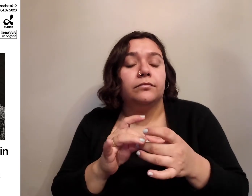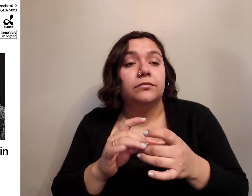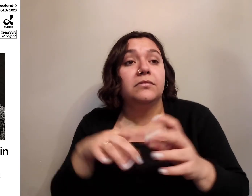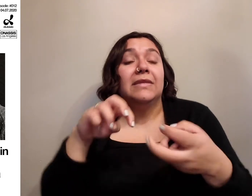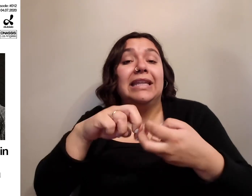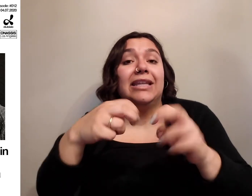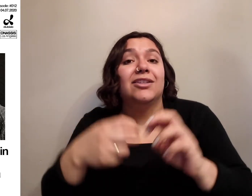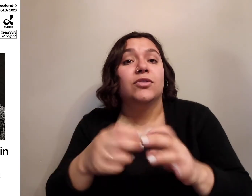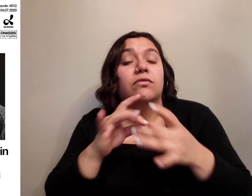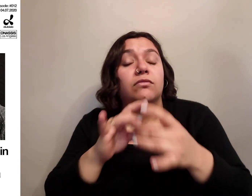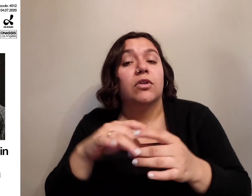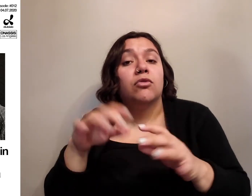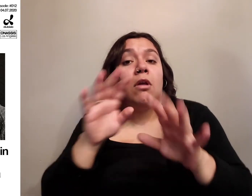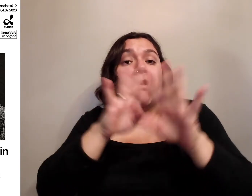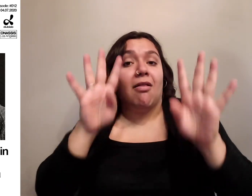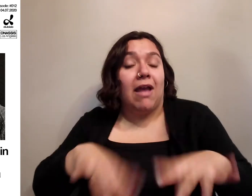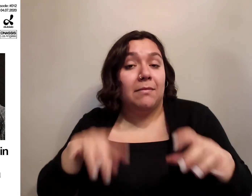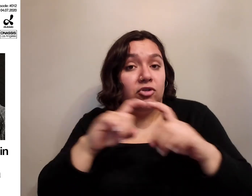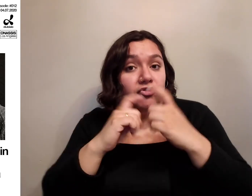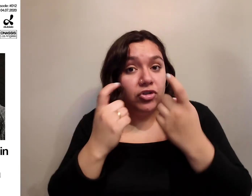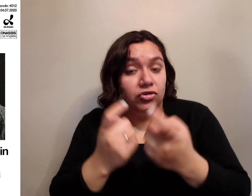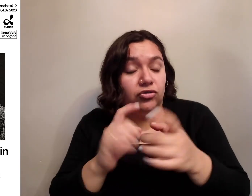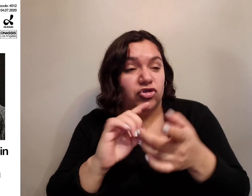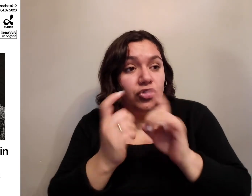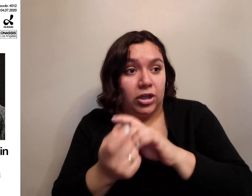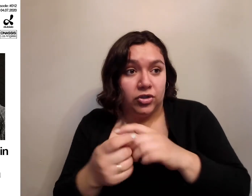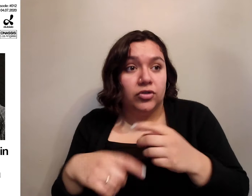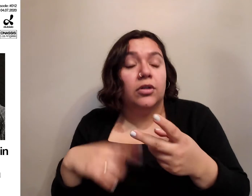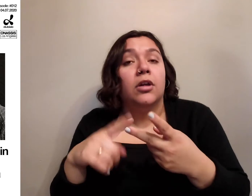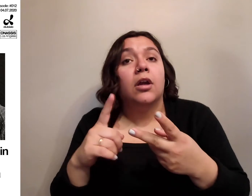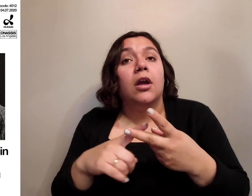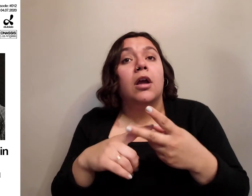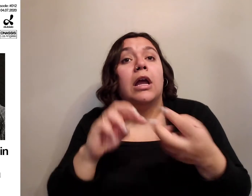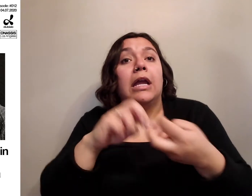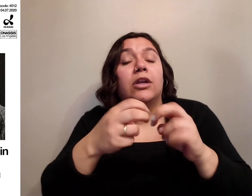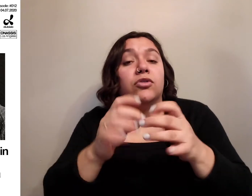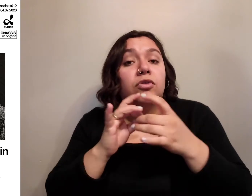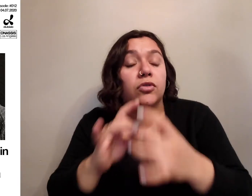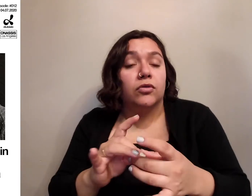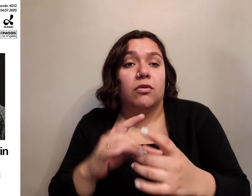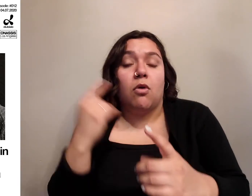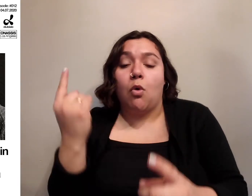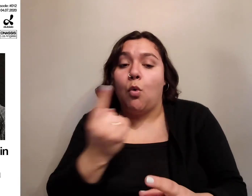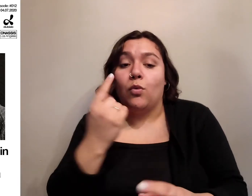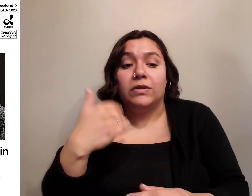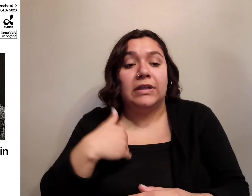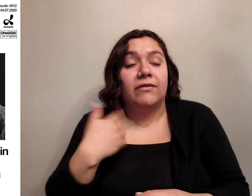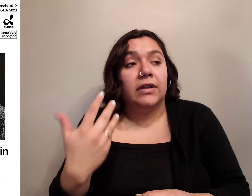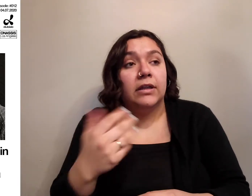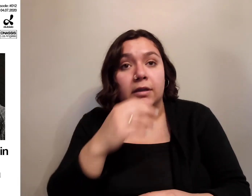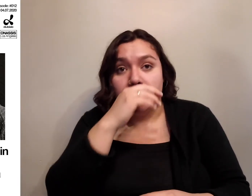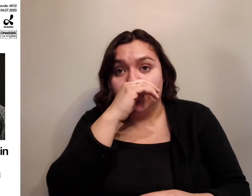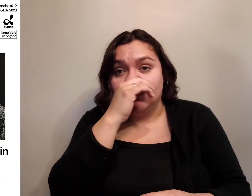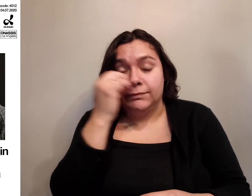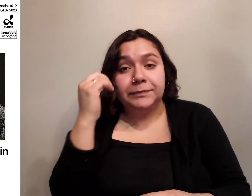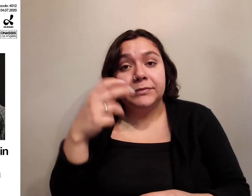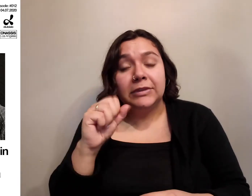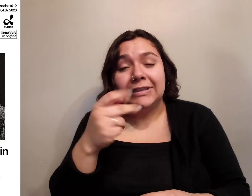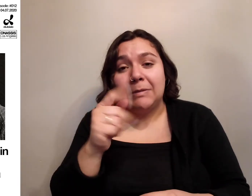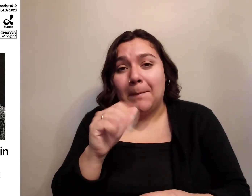issues with climate change, issues with the constant encroachment on space,